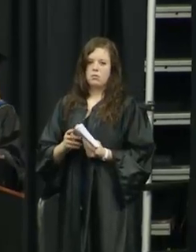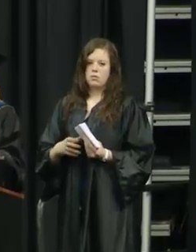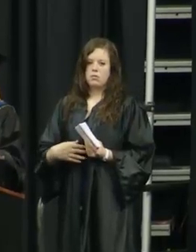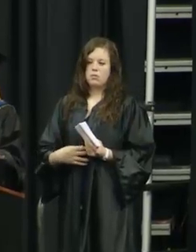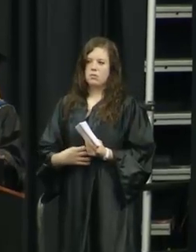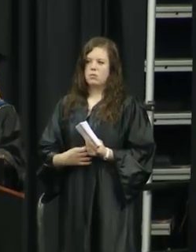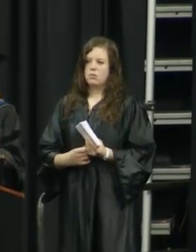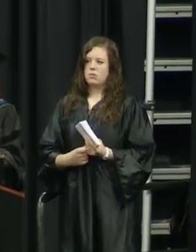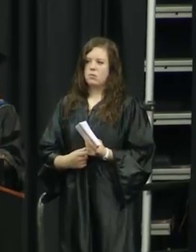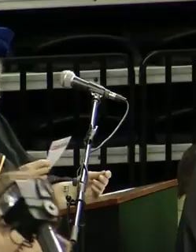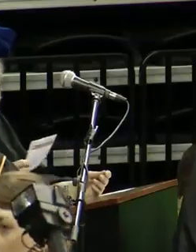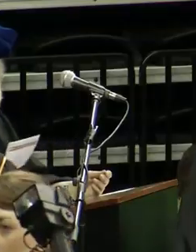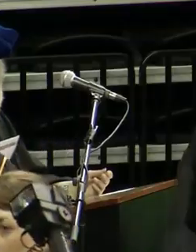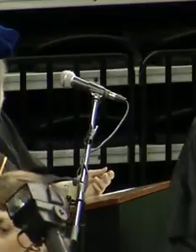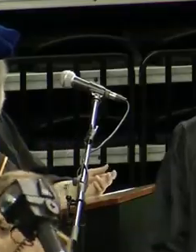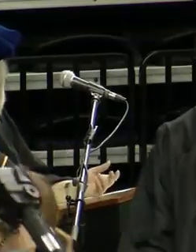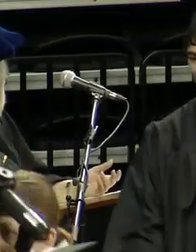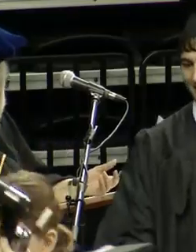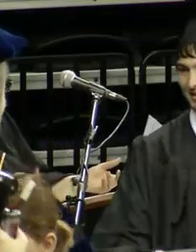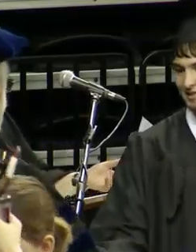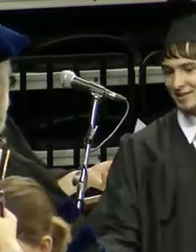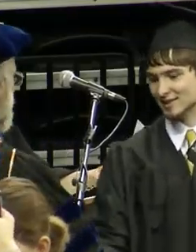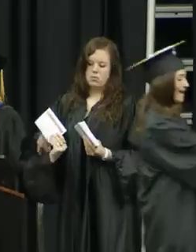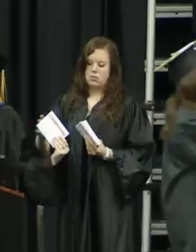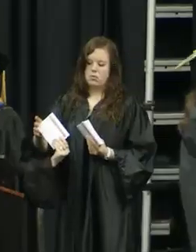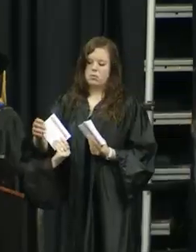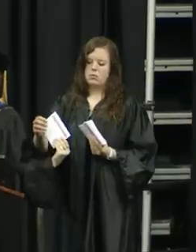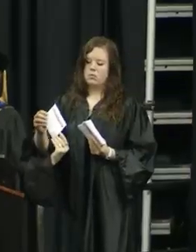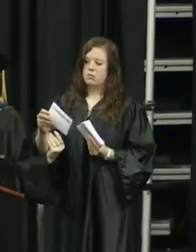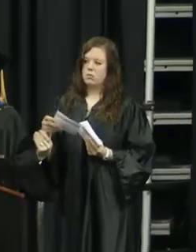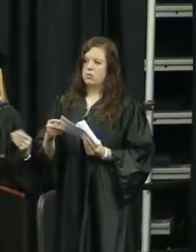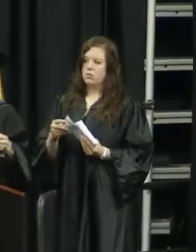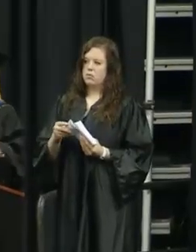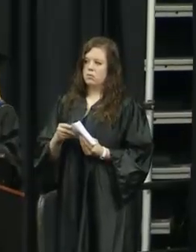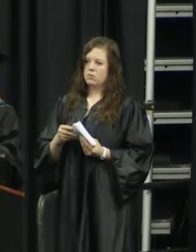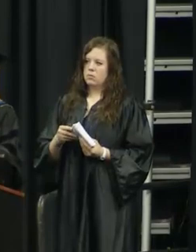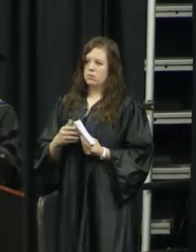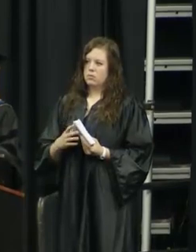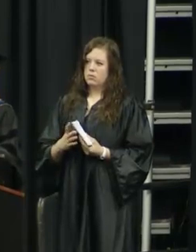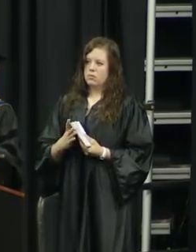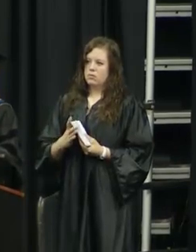Stephen Reek. Heather Elderman.